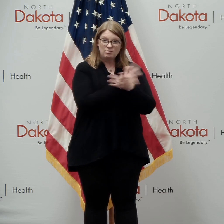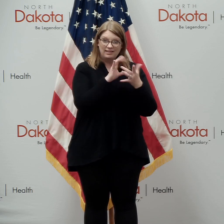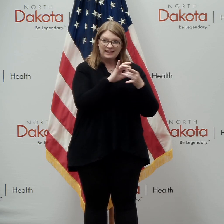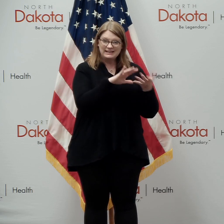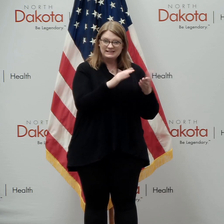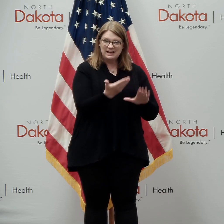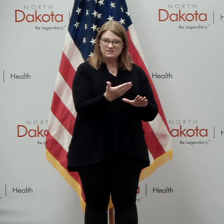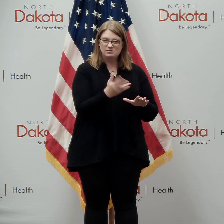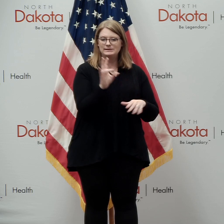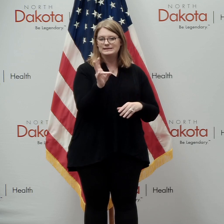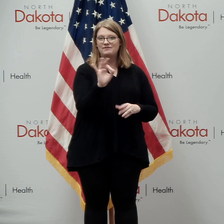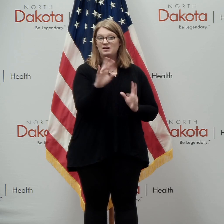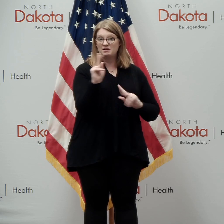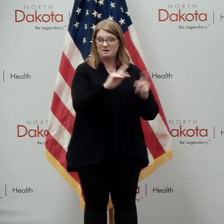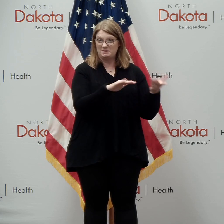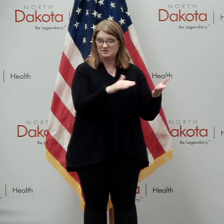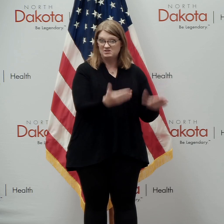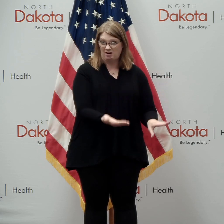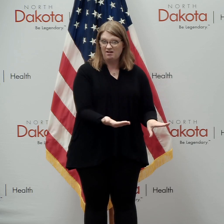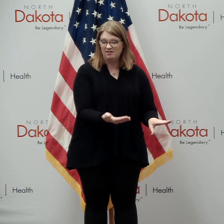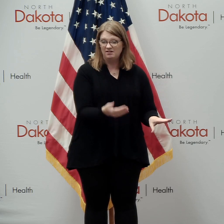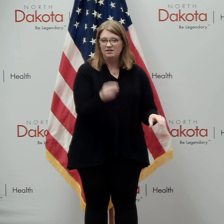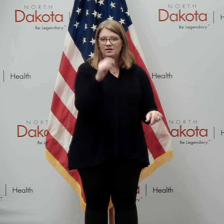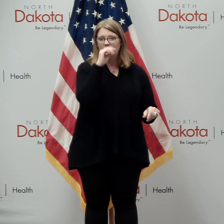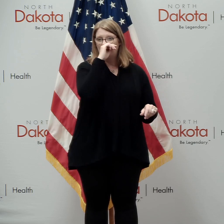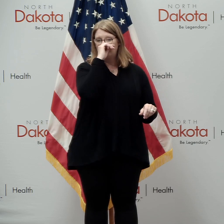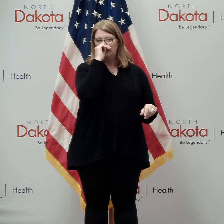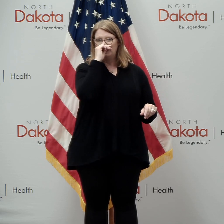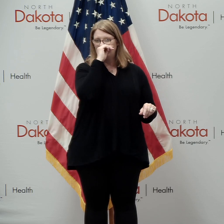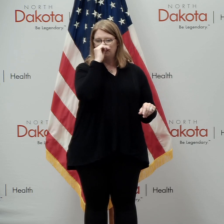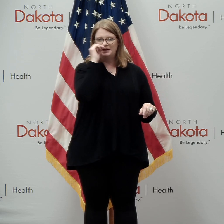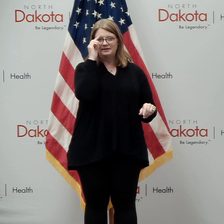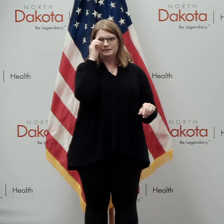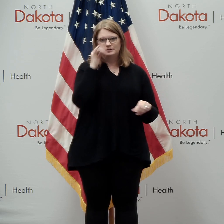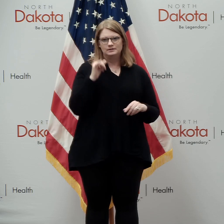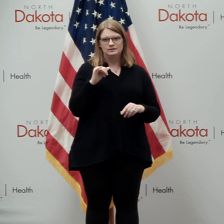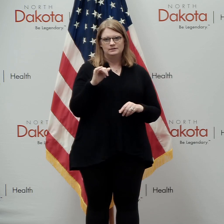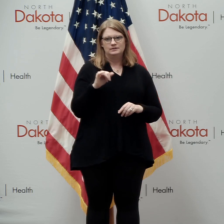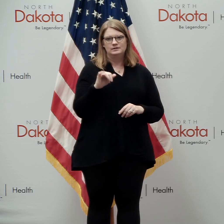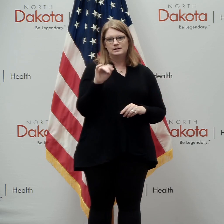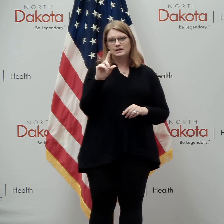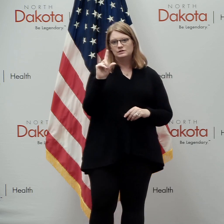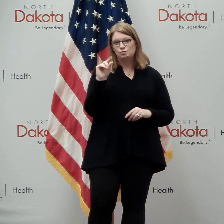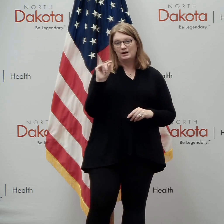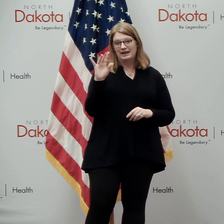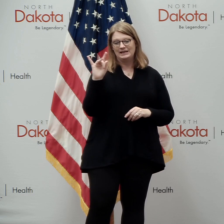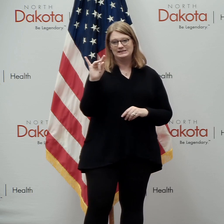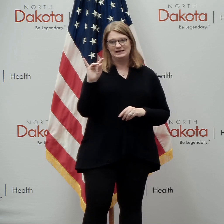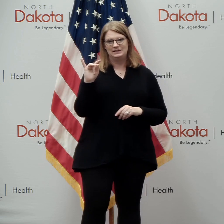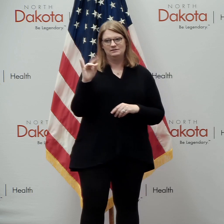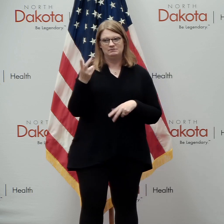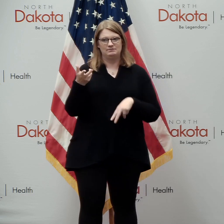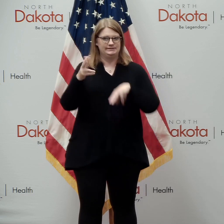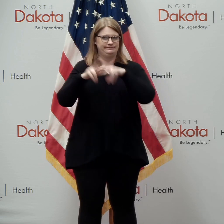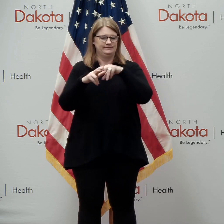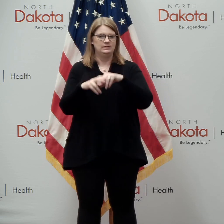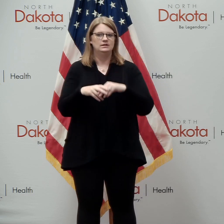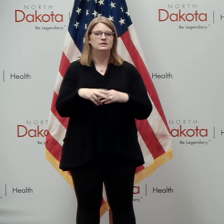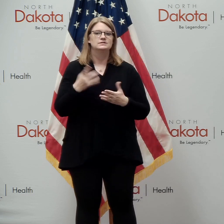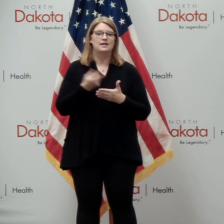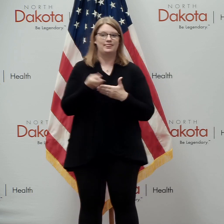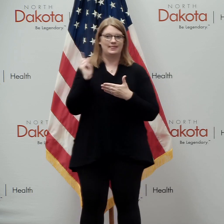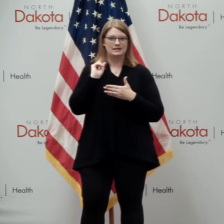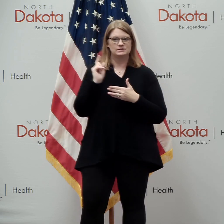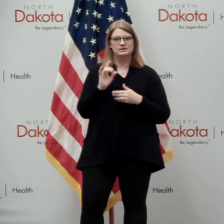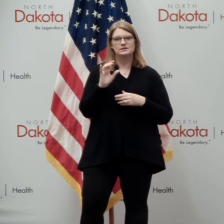79 lives, and that was up from 66 in 2018. And last week, we're pleased to announce the